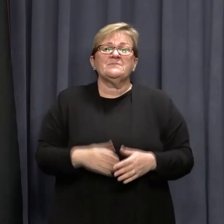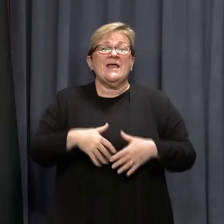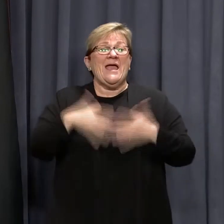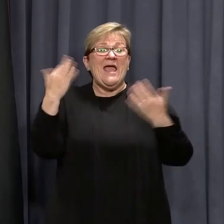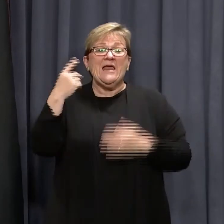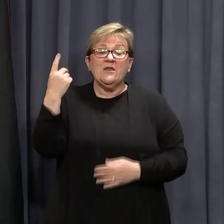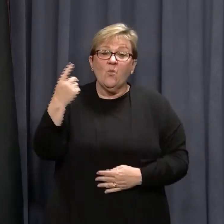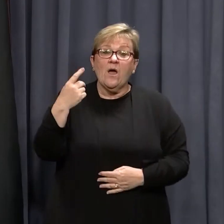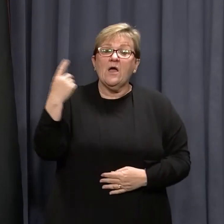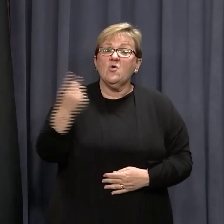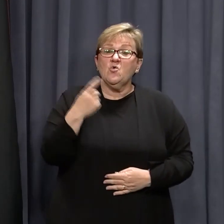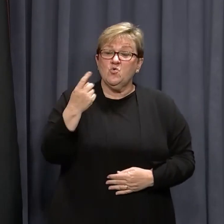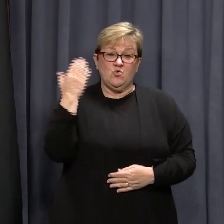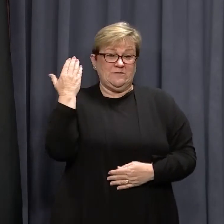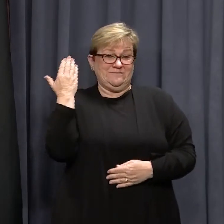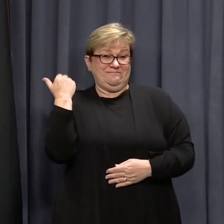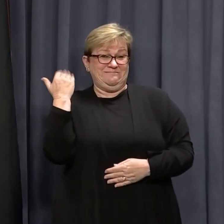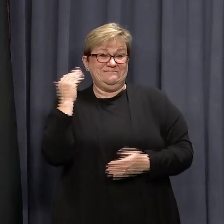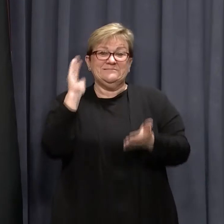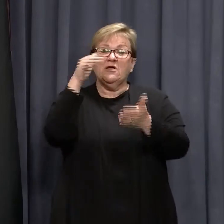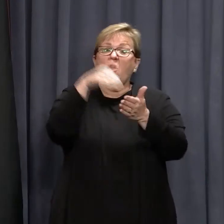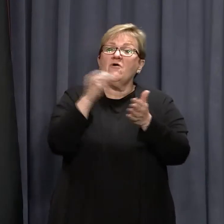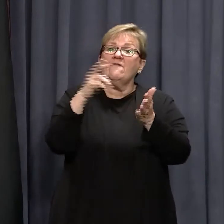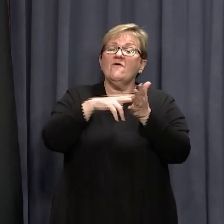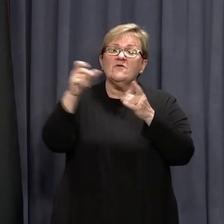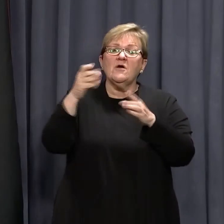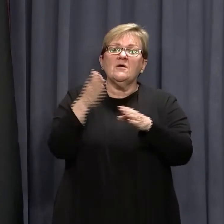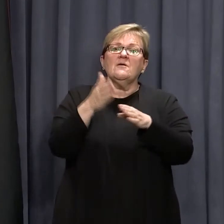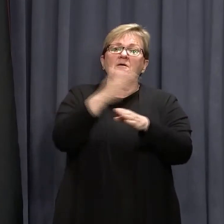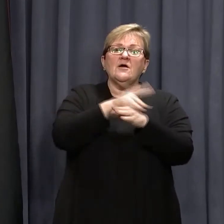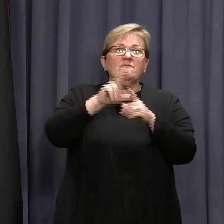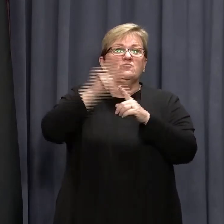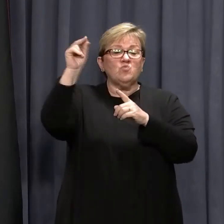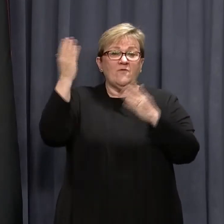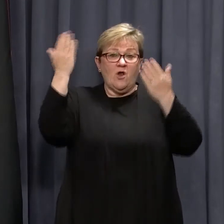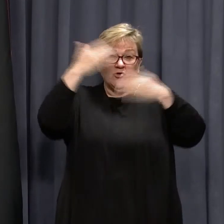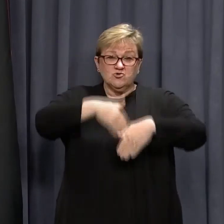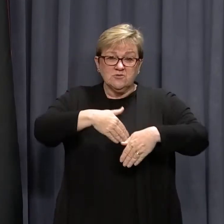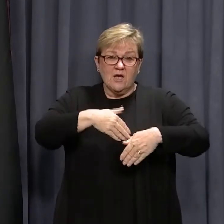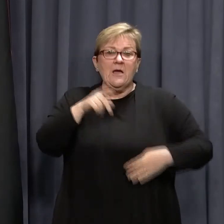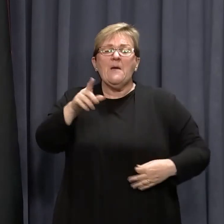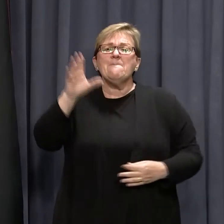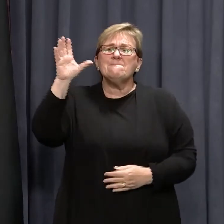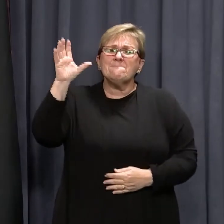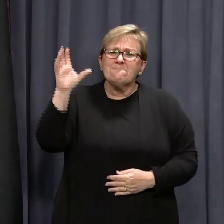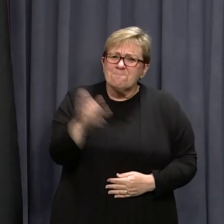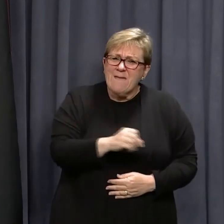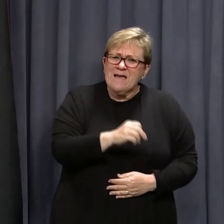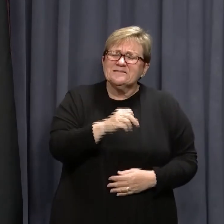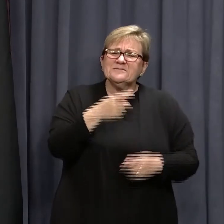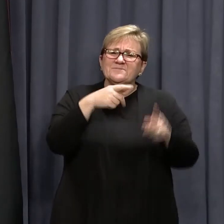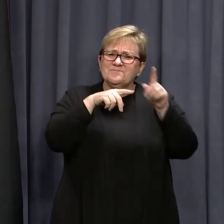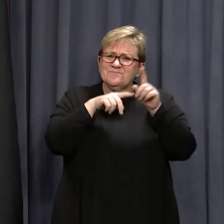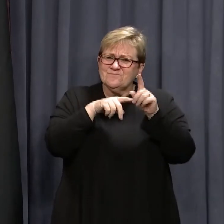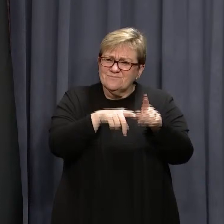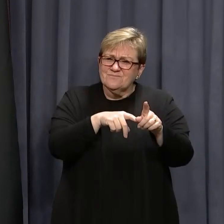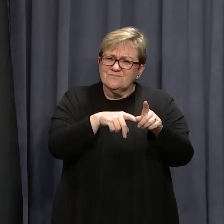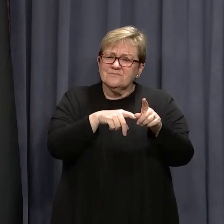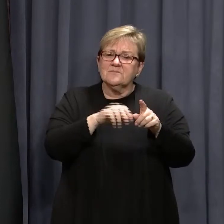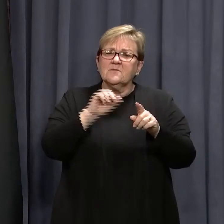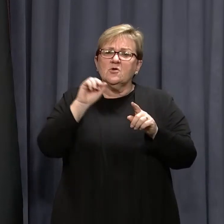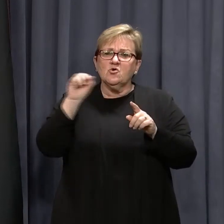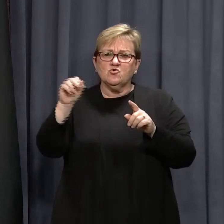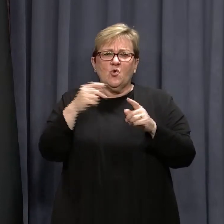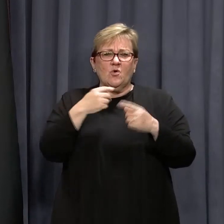Anyone who has recently arrived from Victoria prior to midnight tonight must continue to comply with their